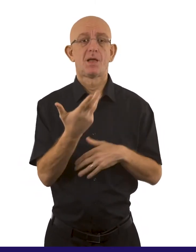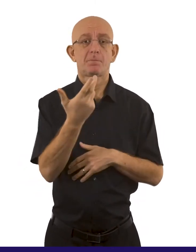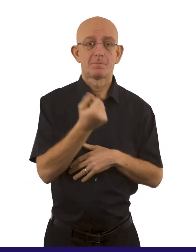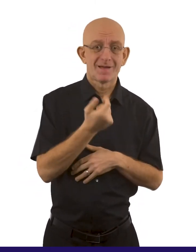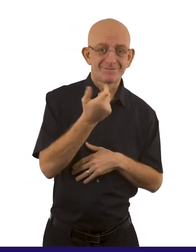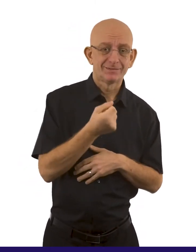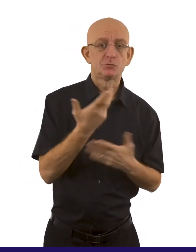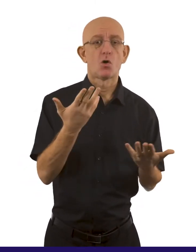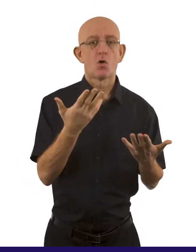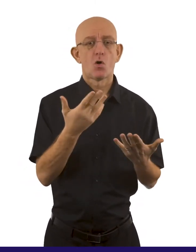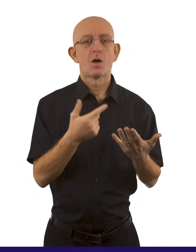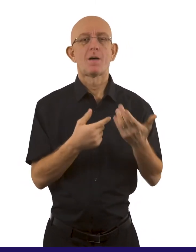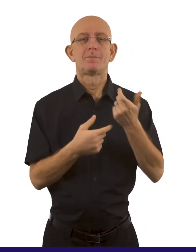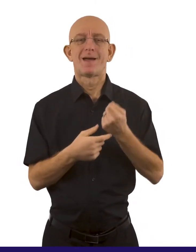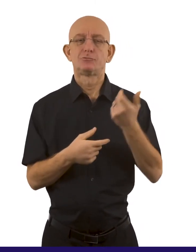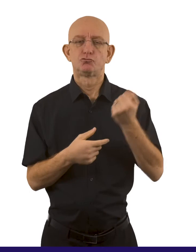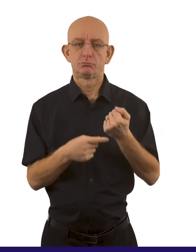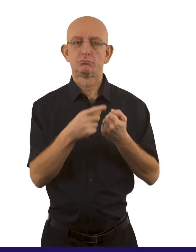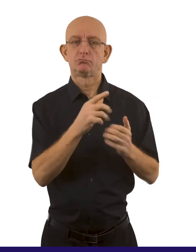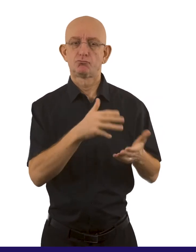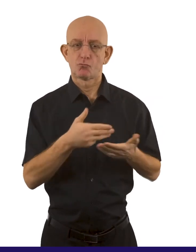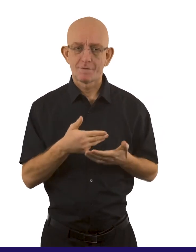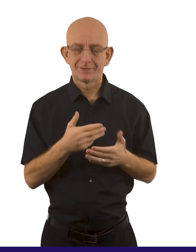benefit and pension services,